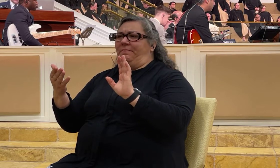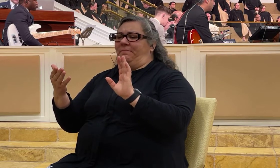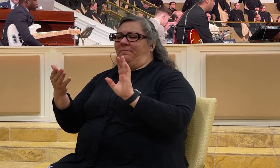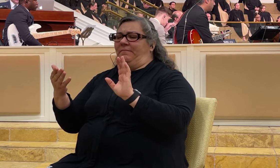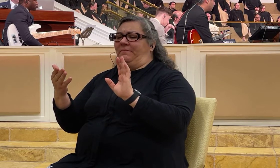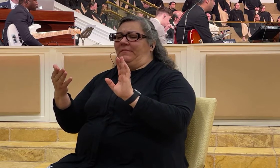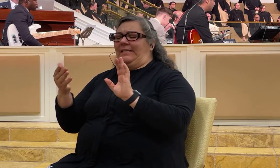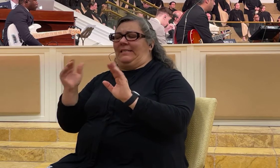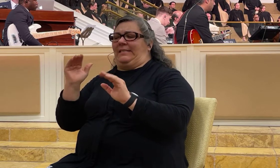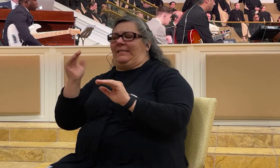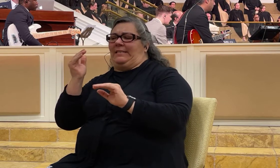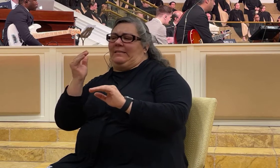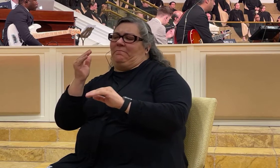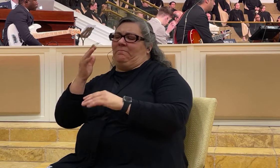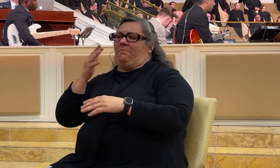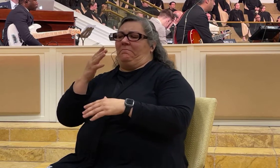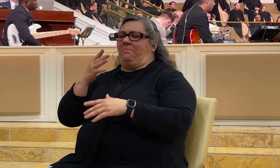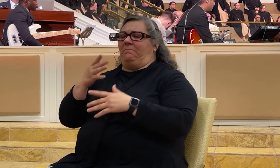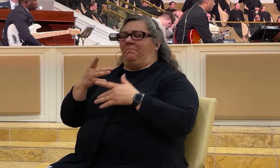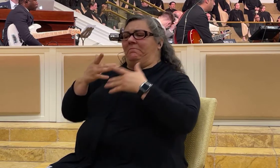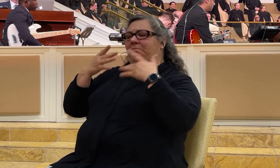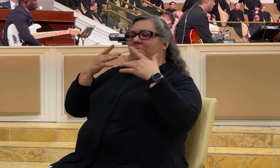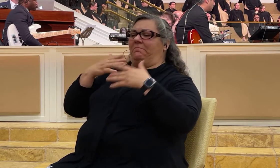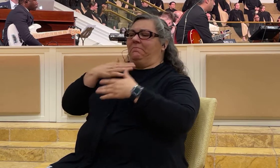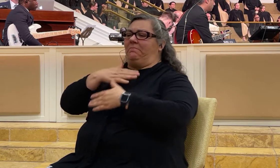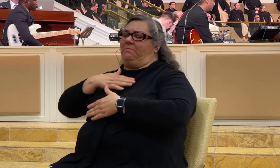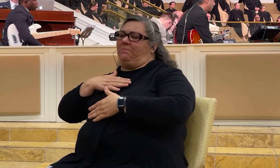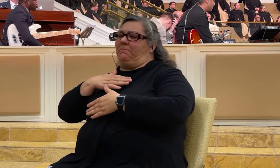pleasant about them.